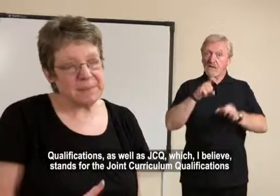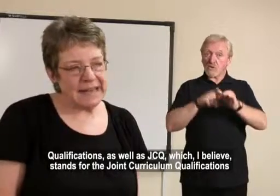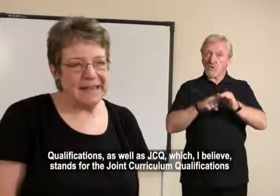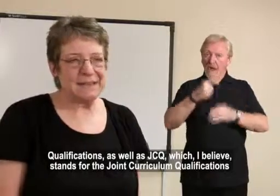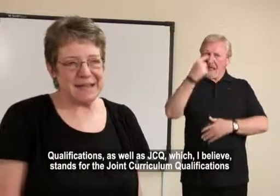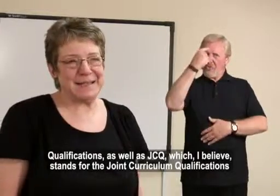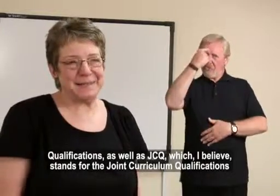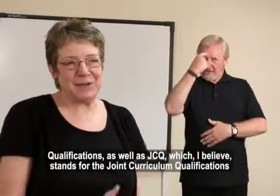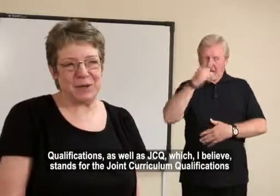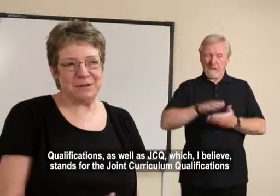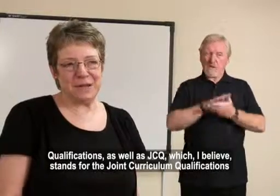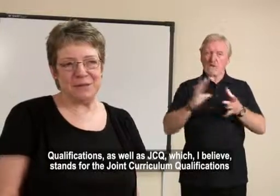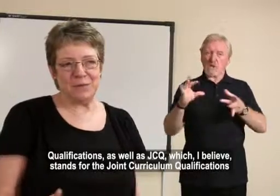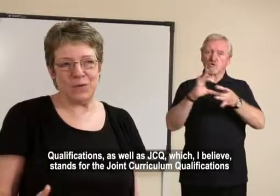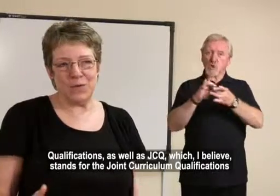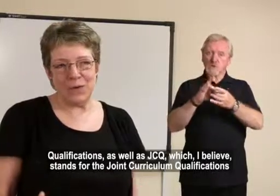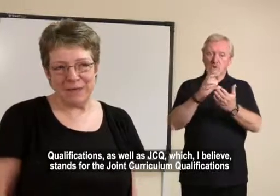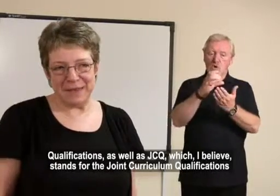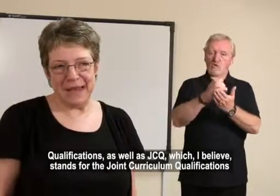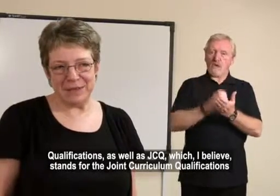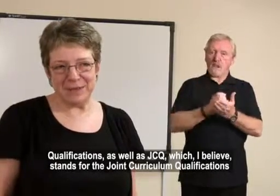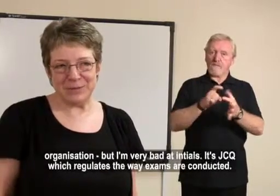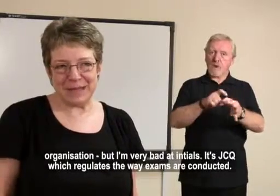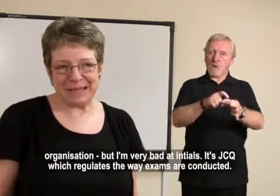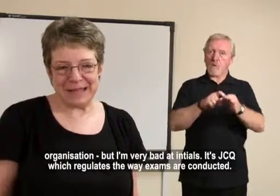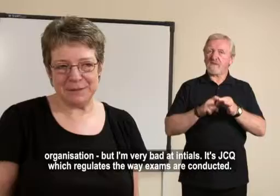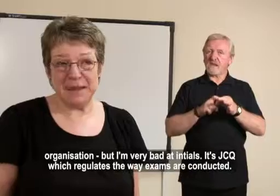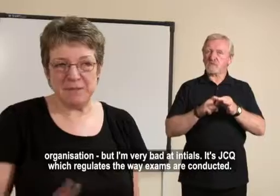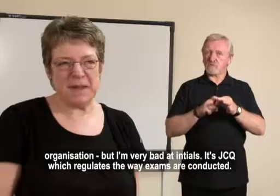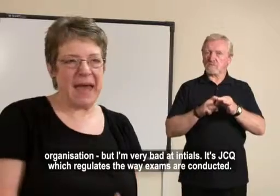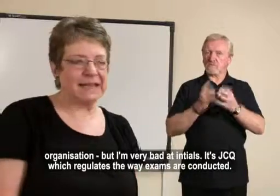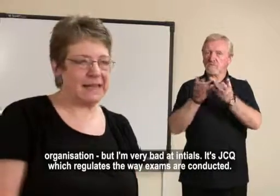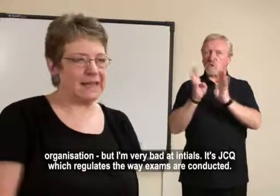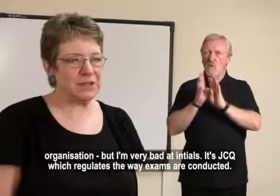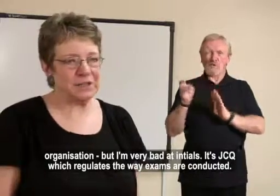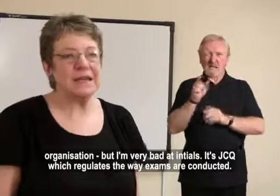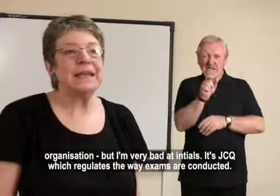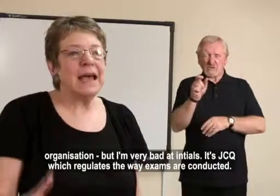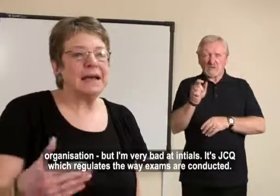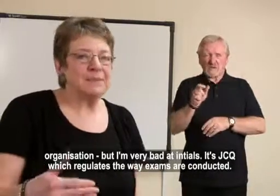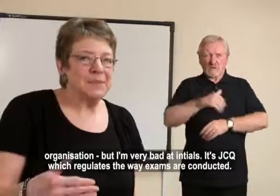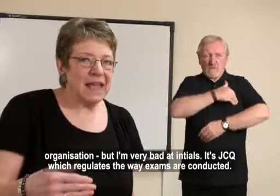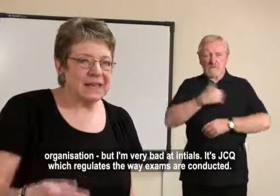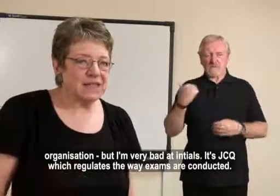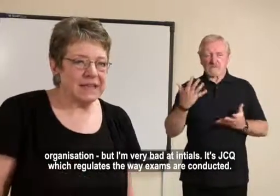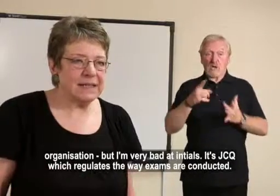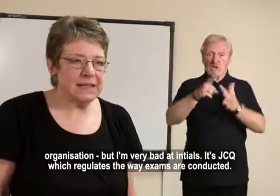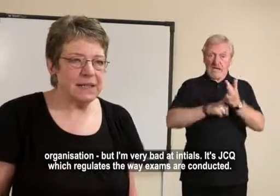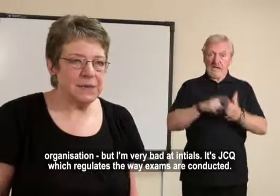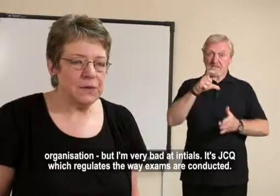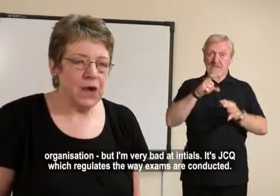which I believe stands for the Joint Curriculum Qualifications Organisation, but I'm very bad at initials.